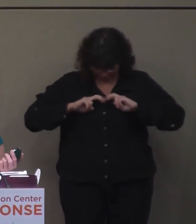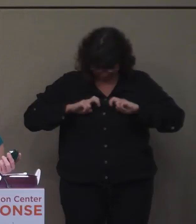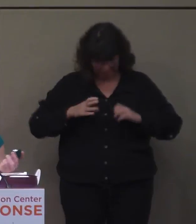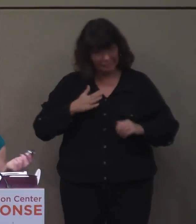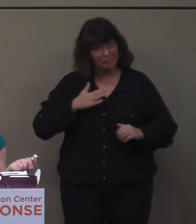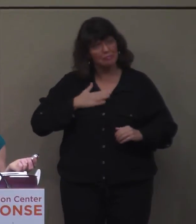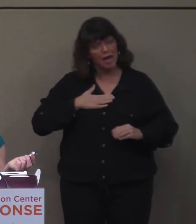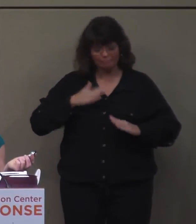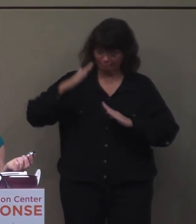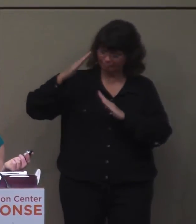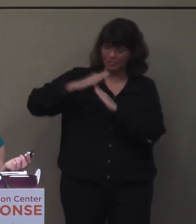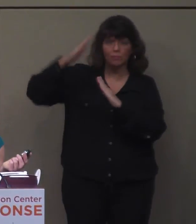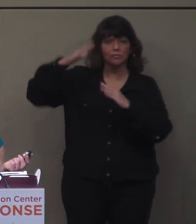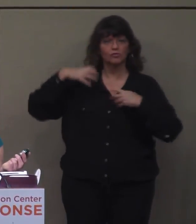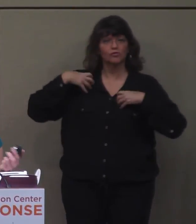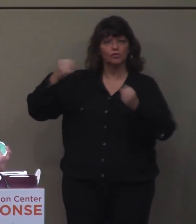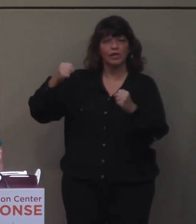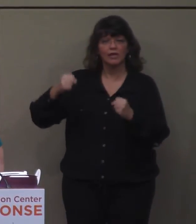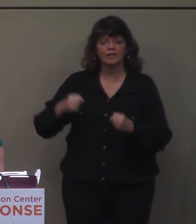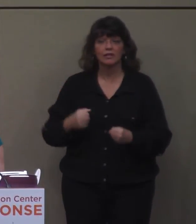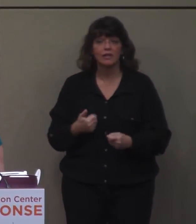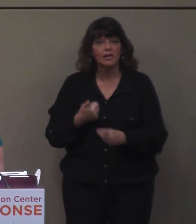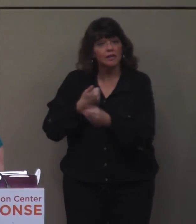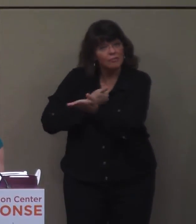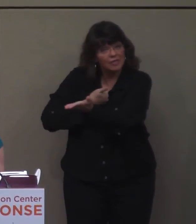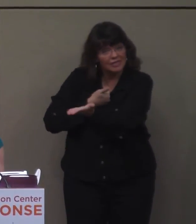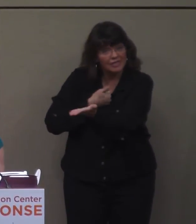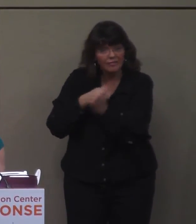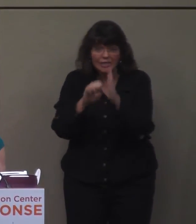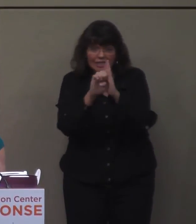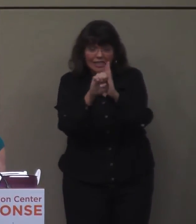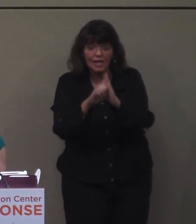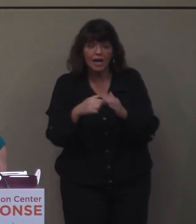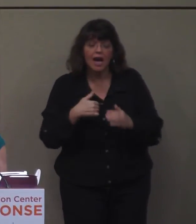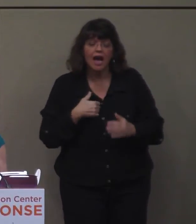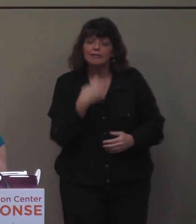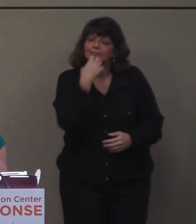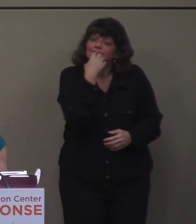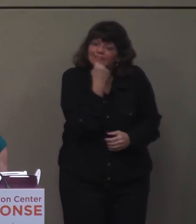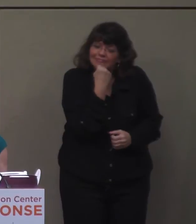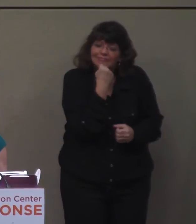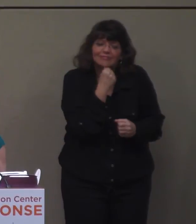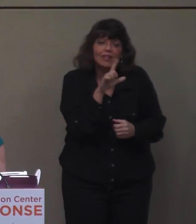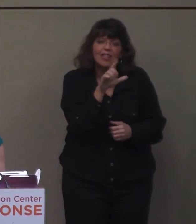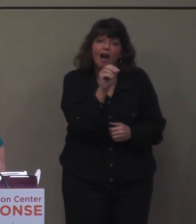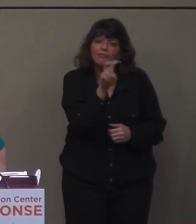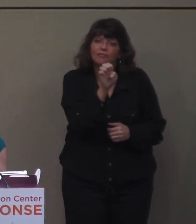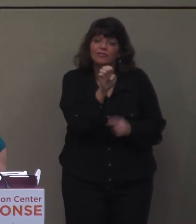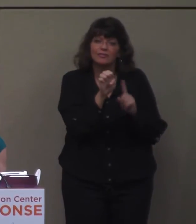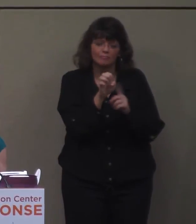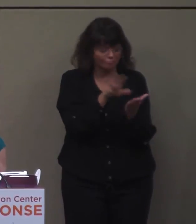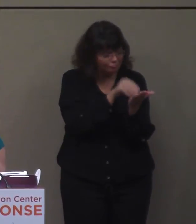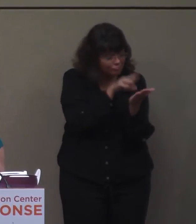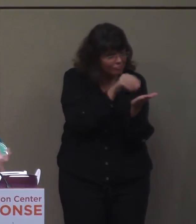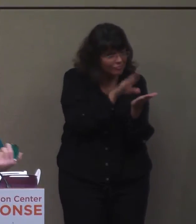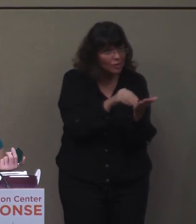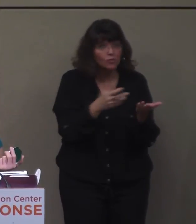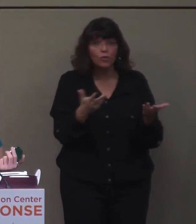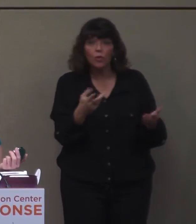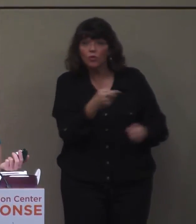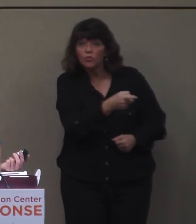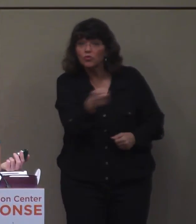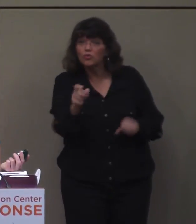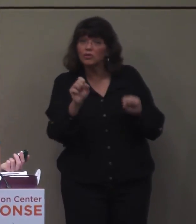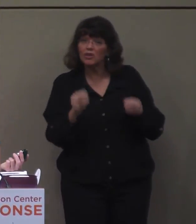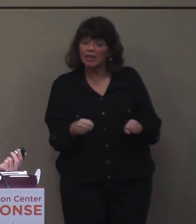top strengths are love of learning. So for me, I can really devote some time to learning, you know, reading a book, doing some research online on a topic